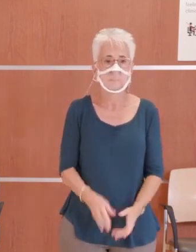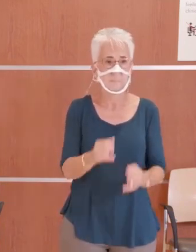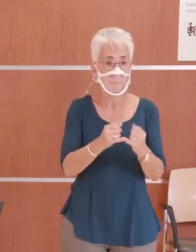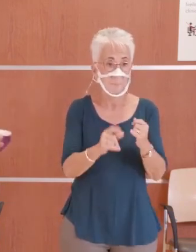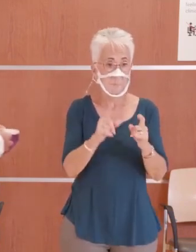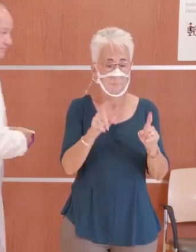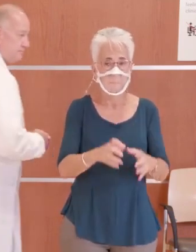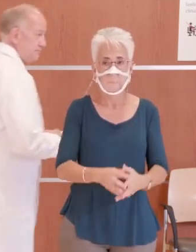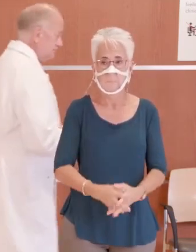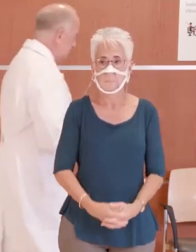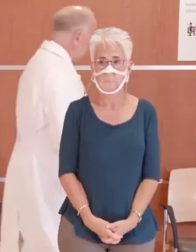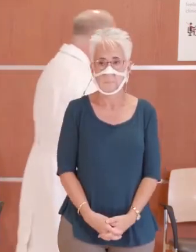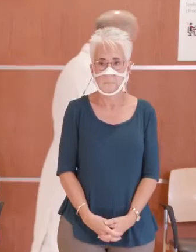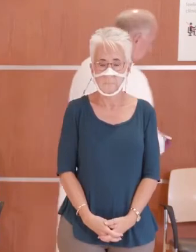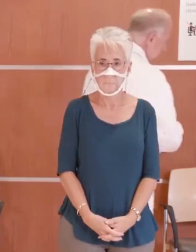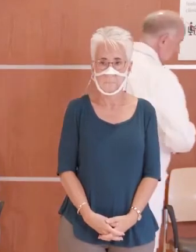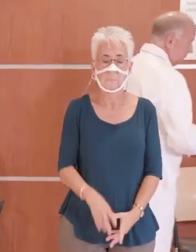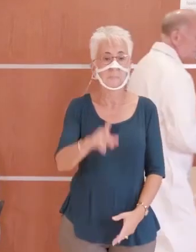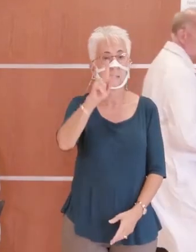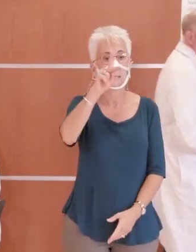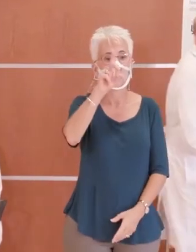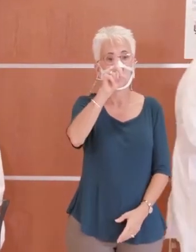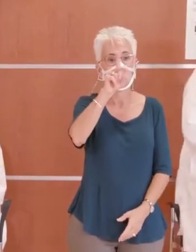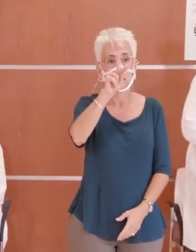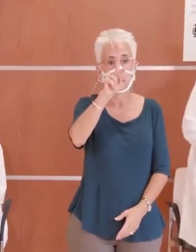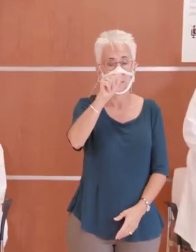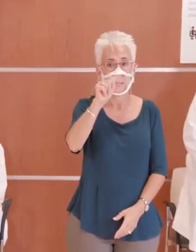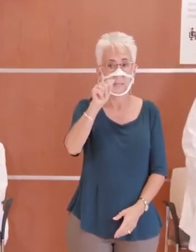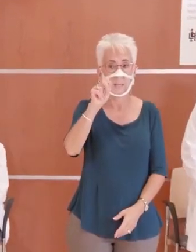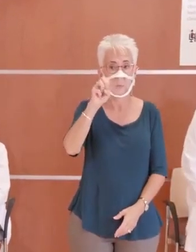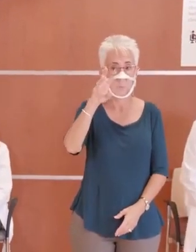question is going to be from Nicole Ford at KDKA Online.